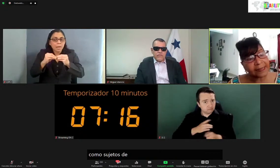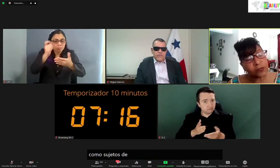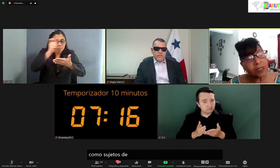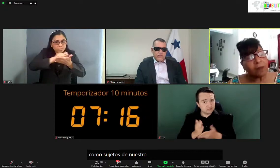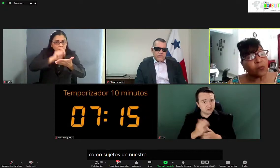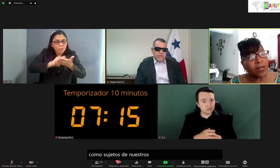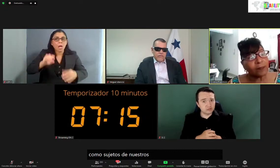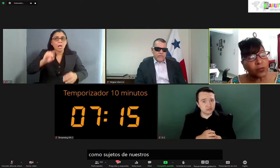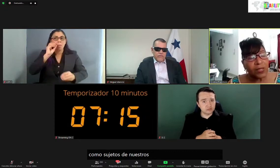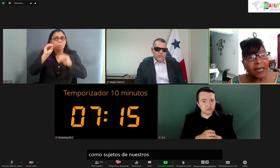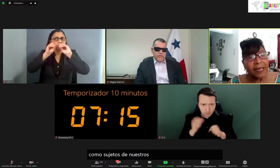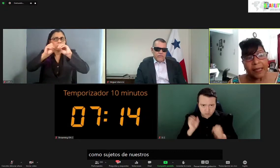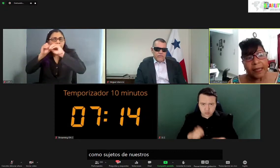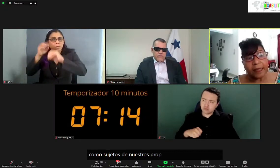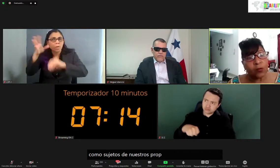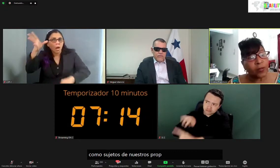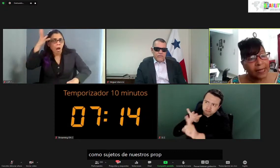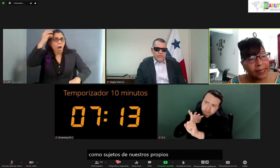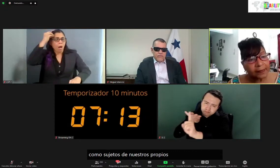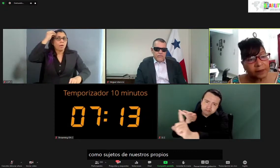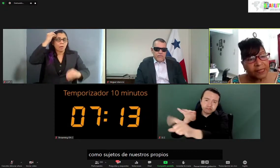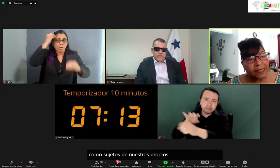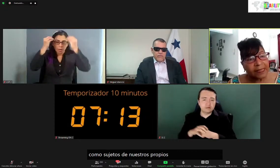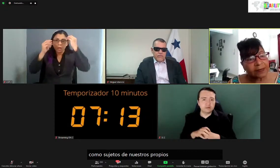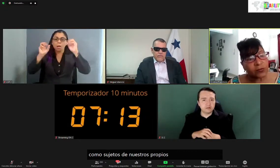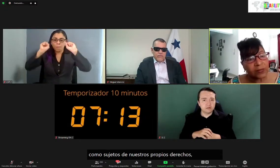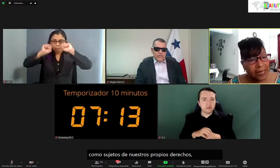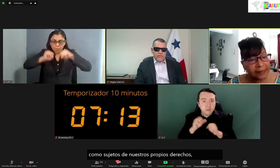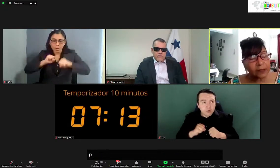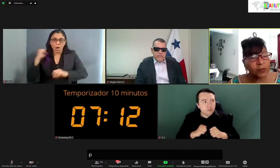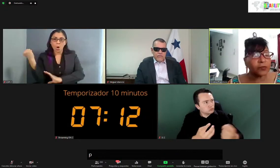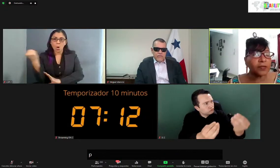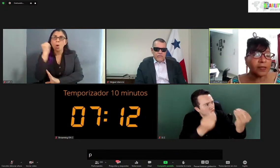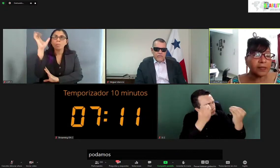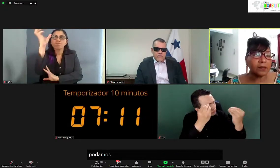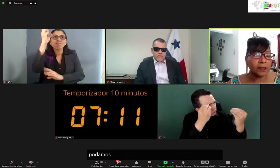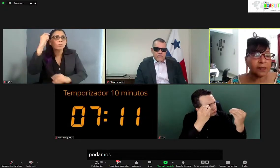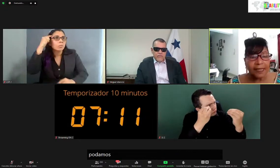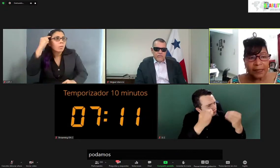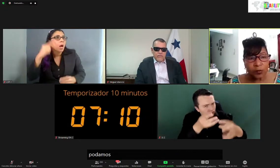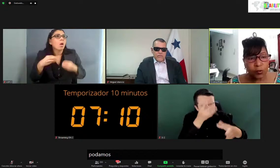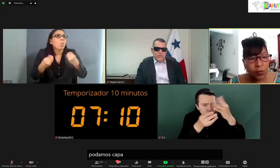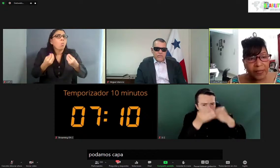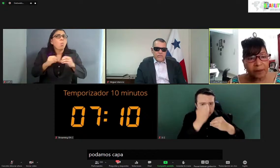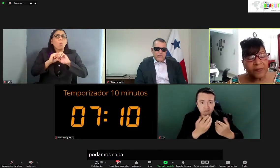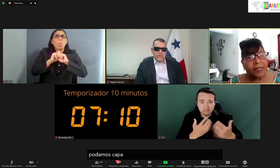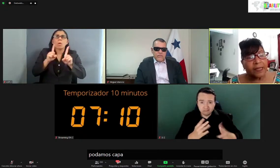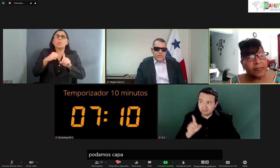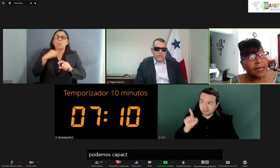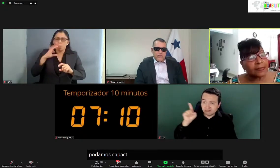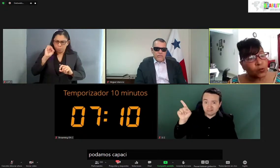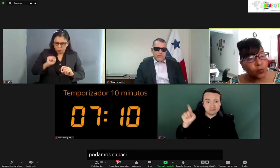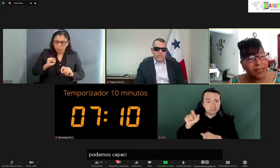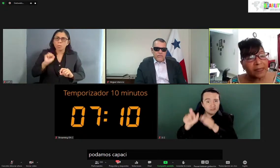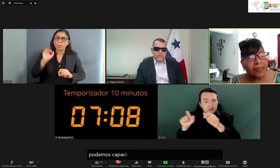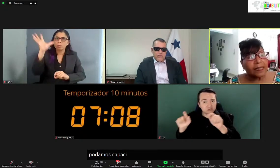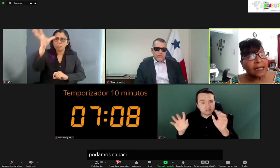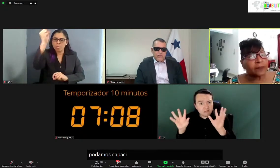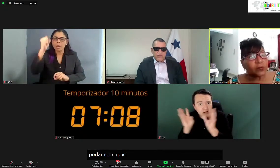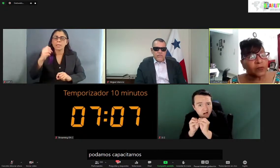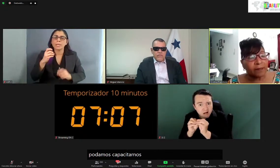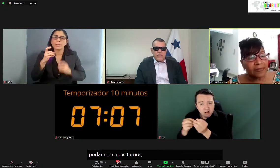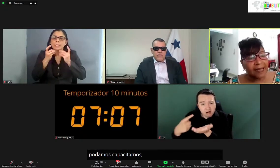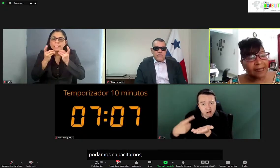that we can inside we can get these decisions making